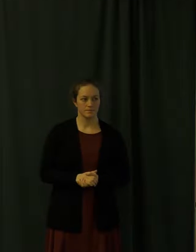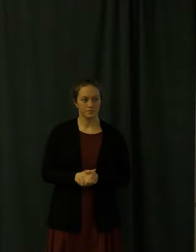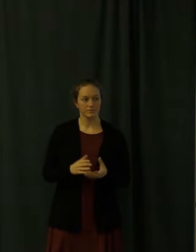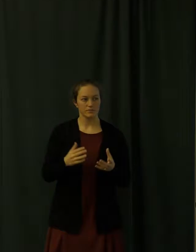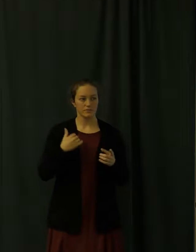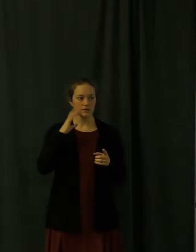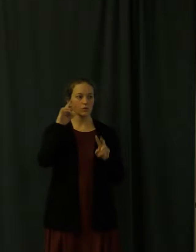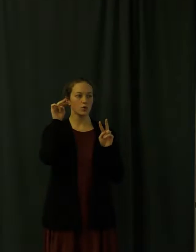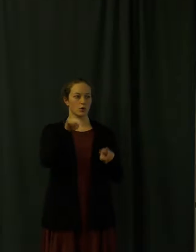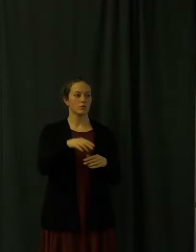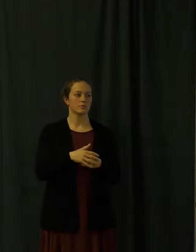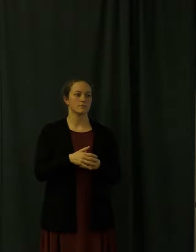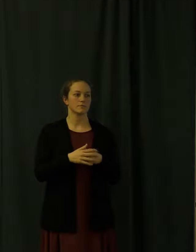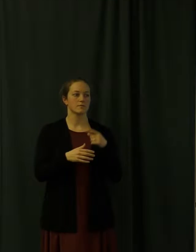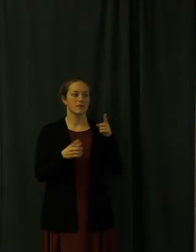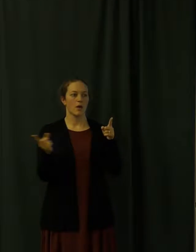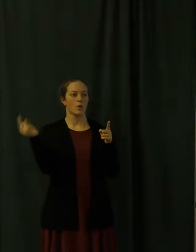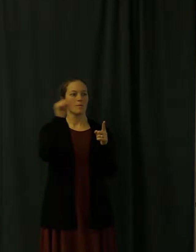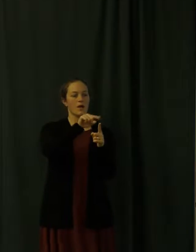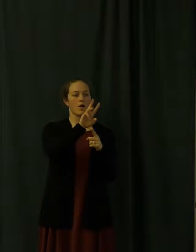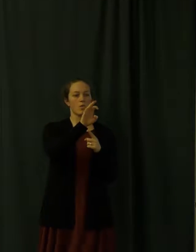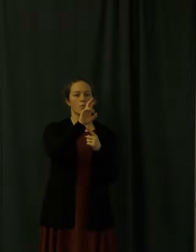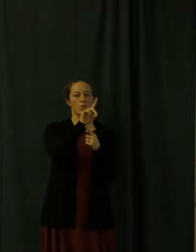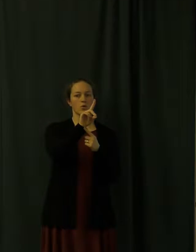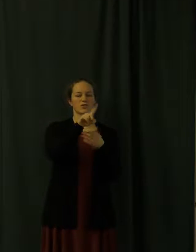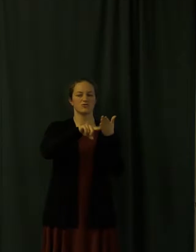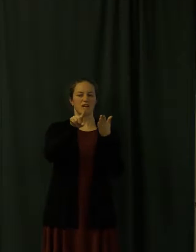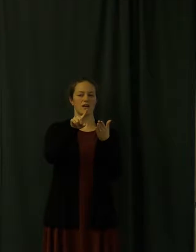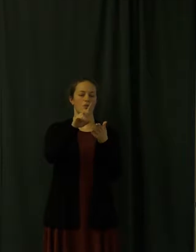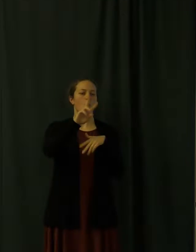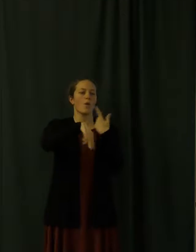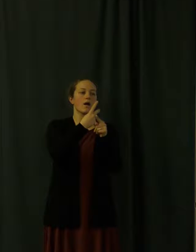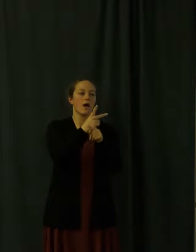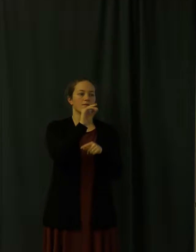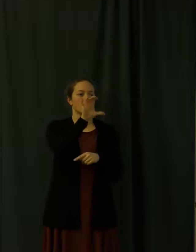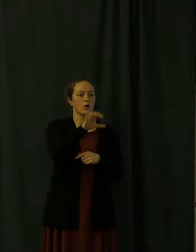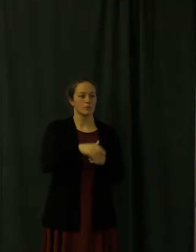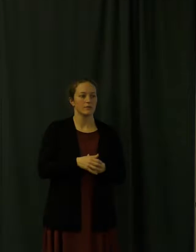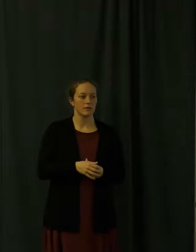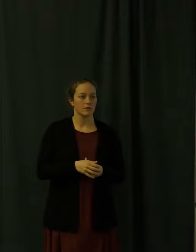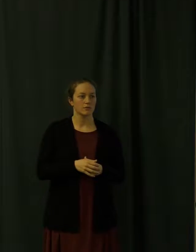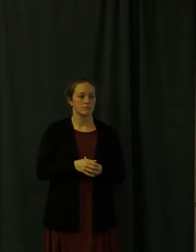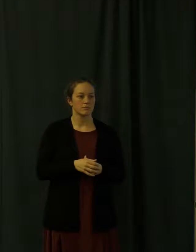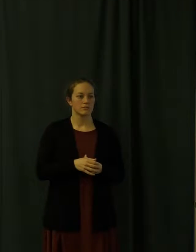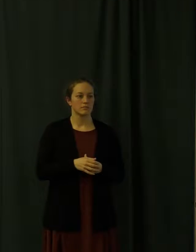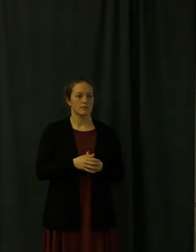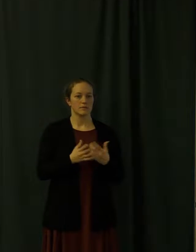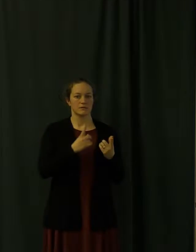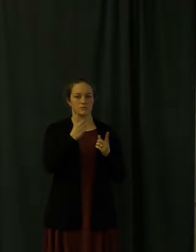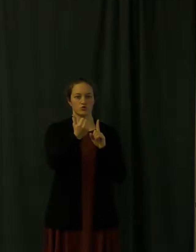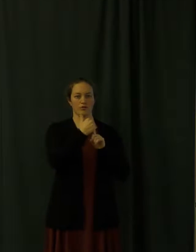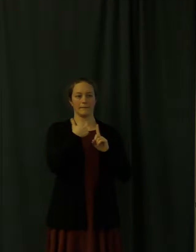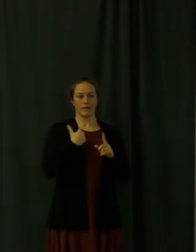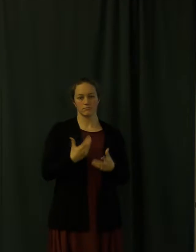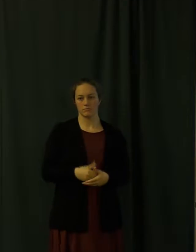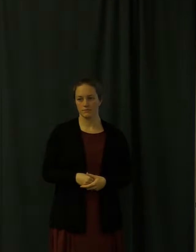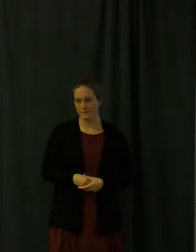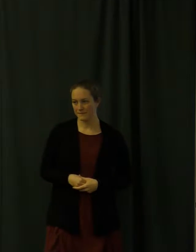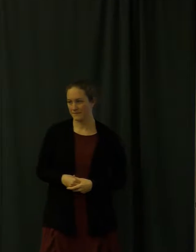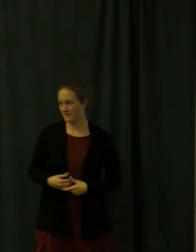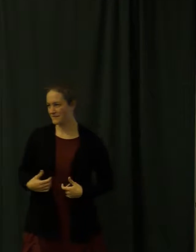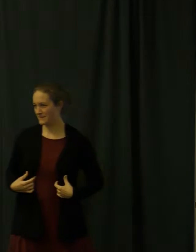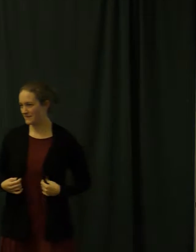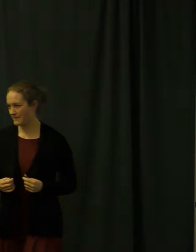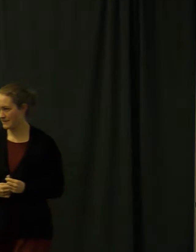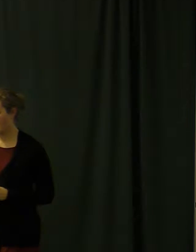I'm look gonna at it. go back into Word and see what this document is. Yeah, Maybe somebody trying to punk me or something. yeah. I